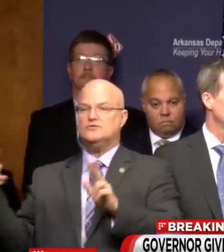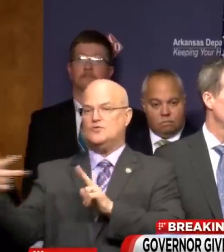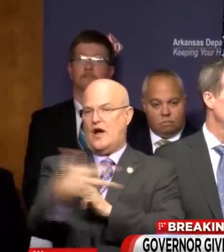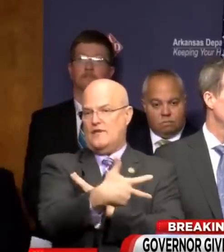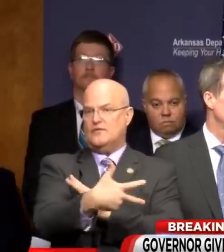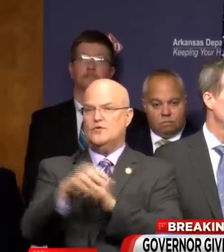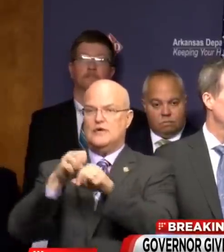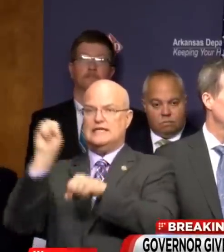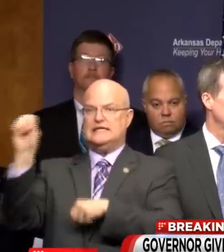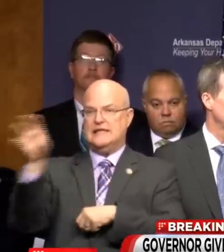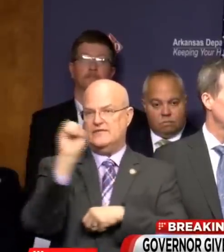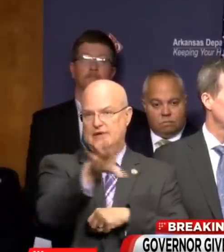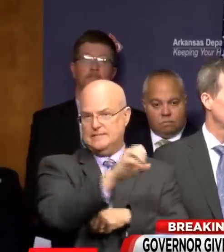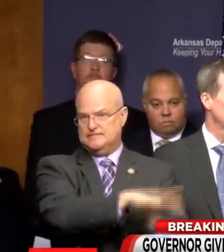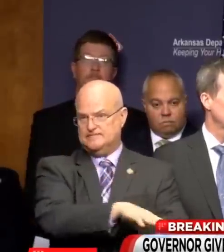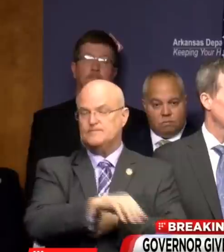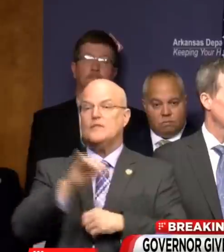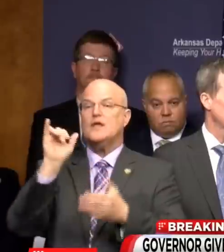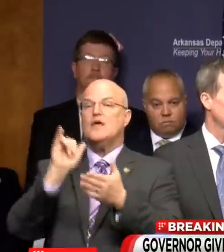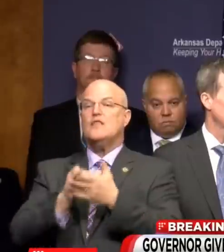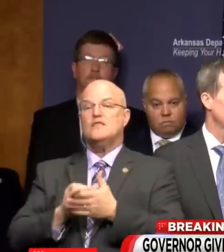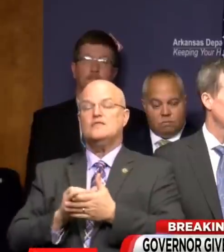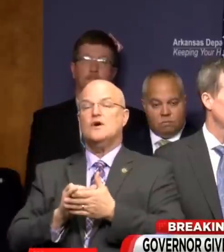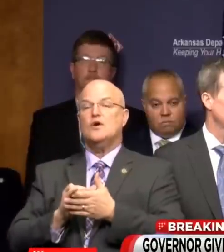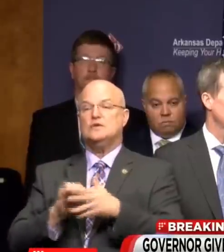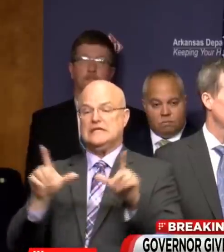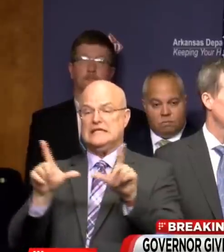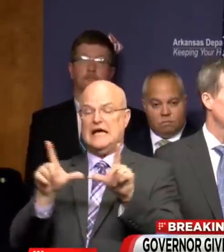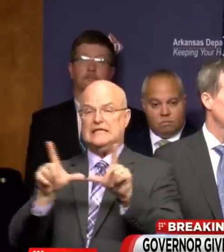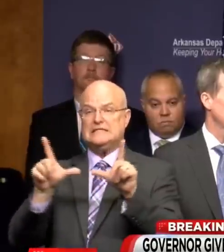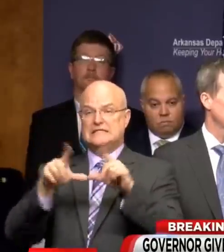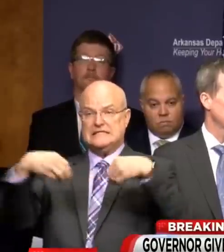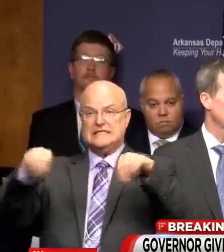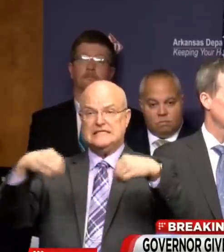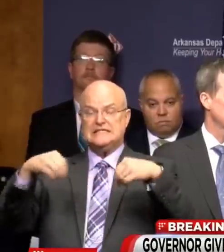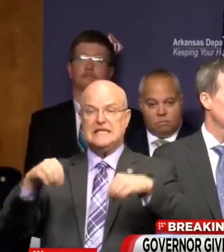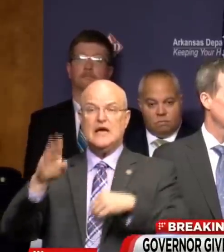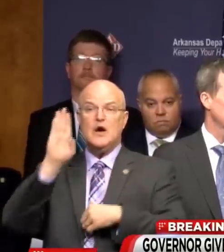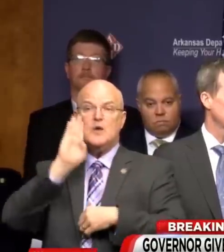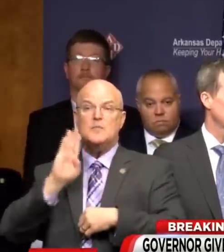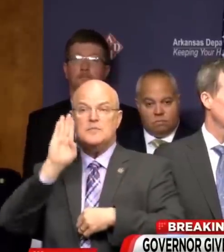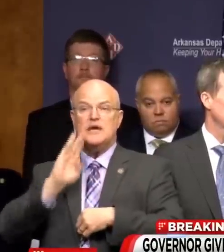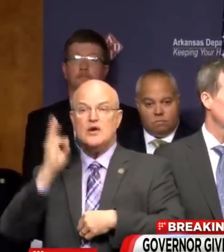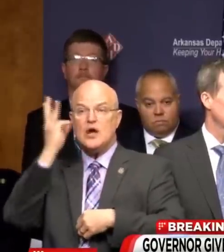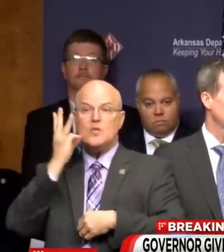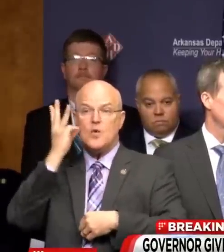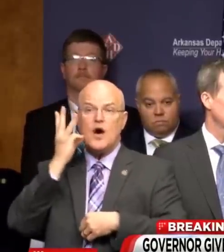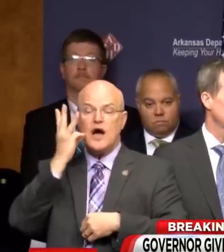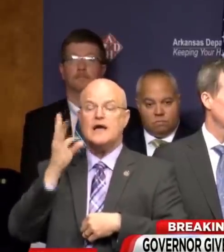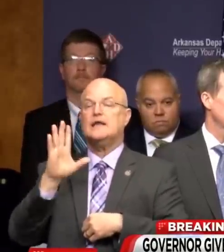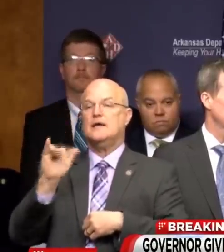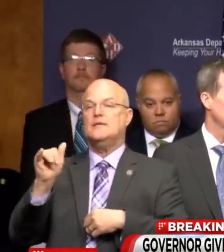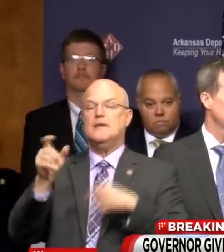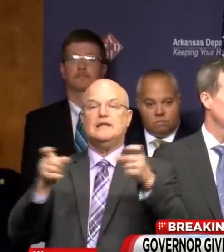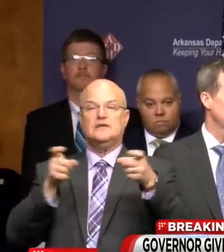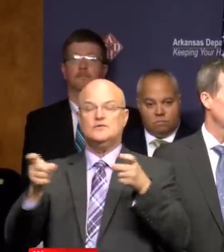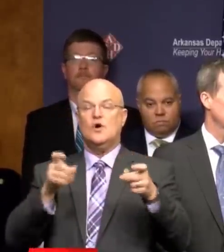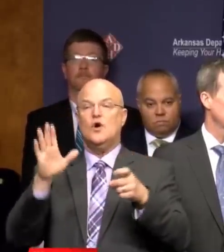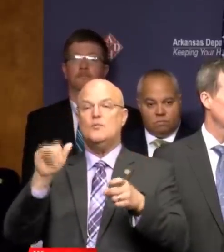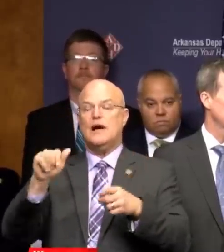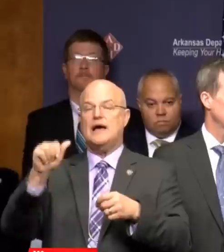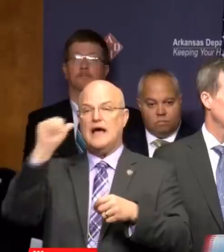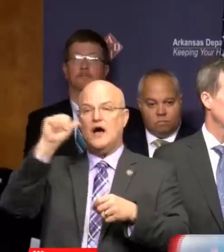drive-through, and delivery. Those licensed to sell beer and wine under any permit issued by the Alcoholic Beverage Control